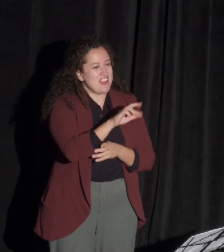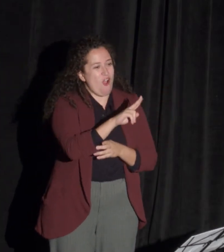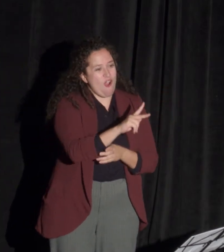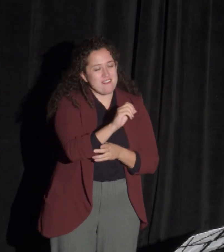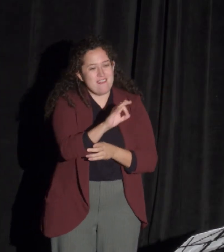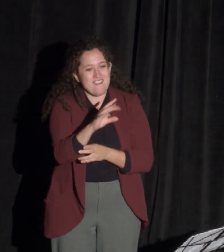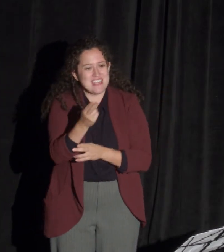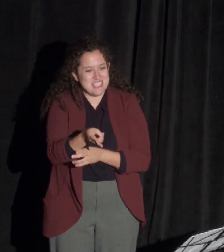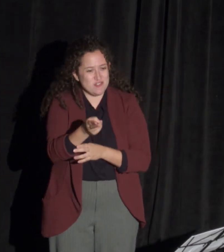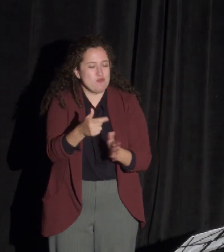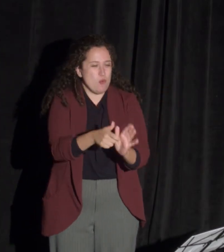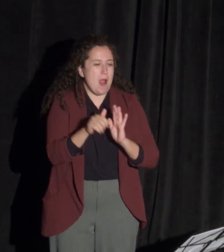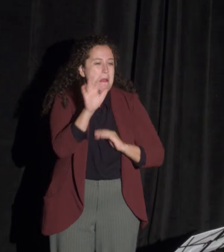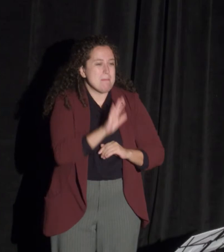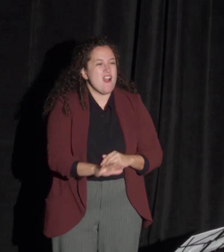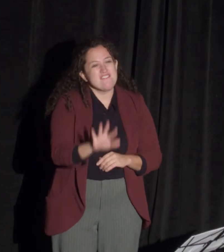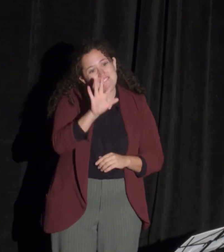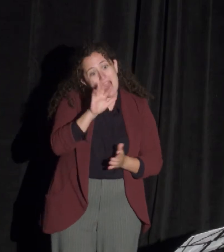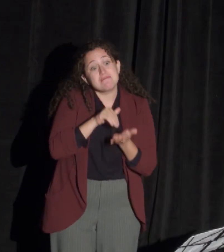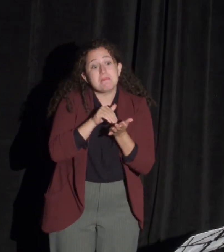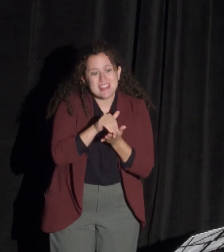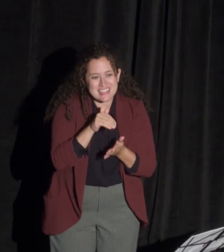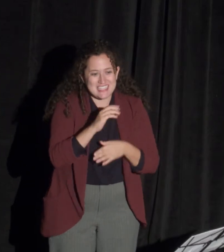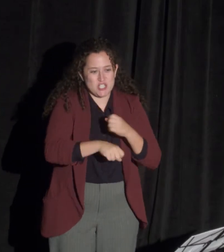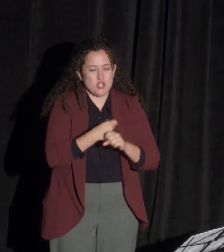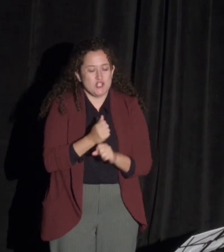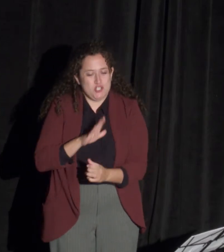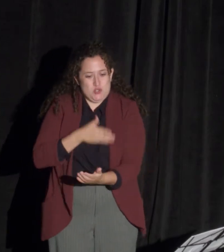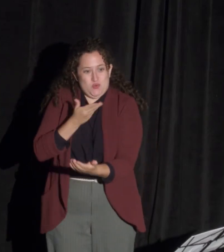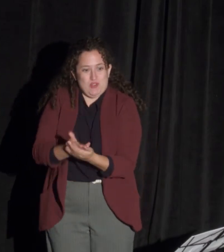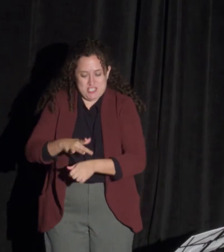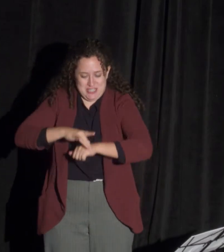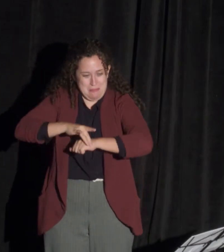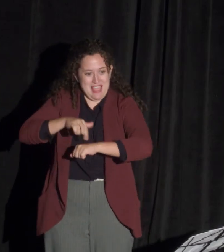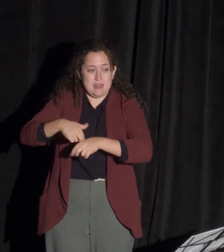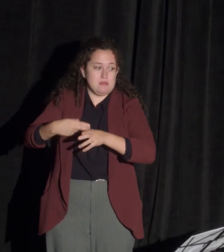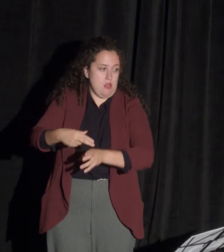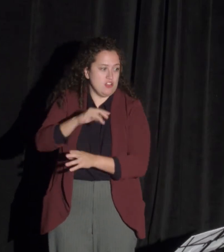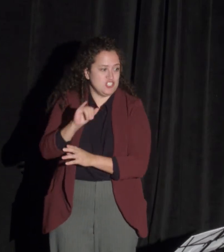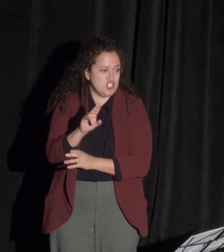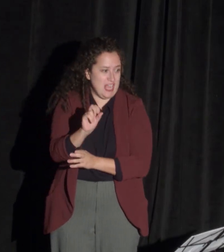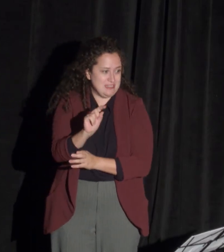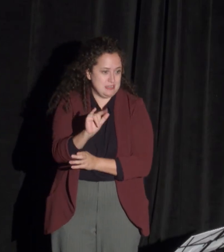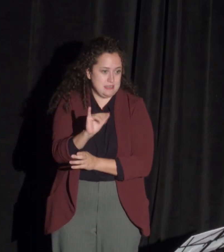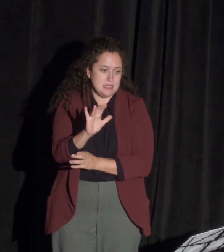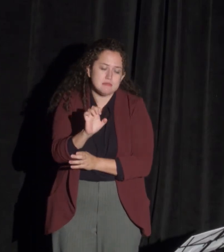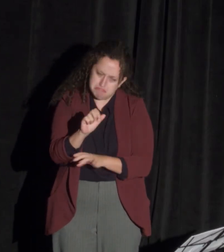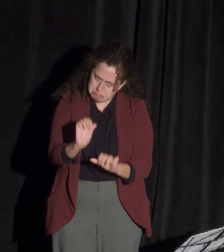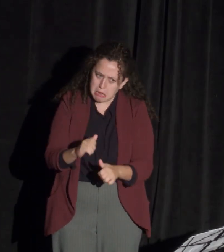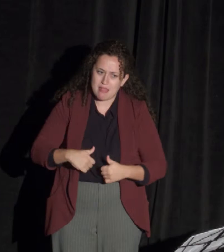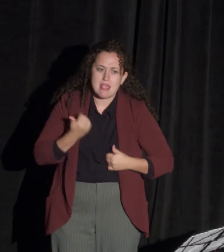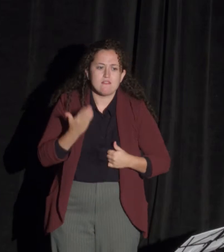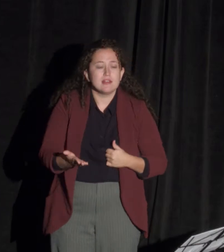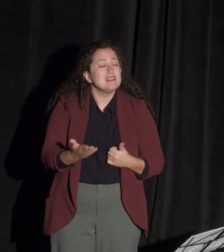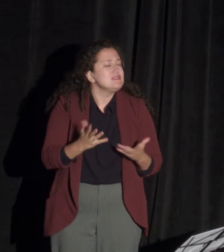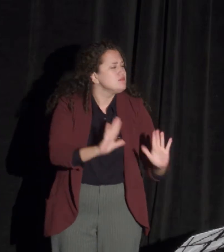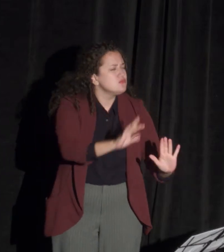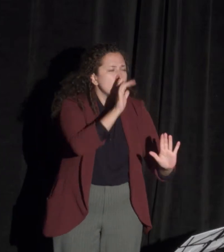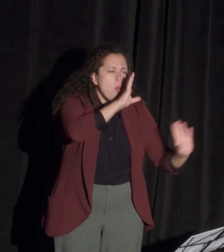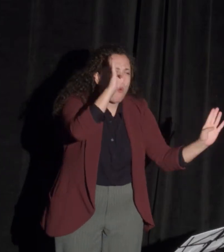the habitable planet Justice. But I don't want you to worry. We've actually learned a lot from all of the science fiction that we've read